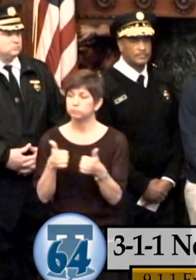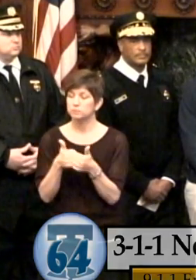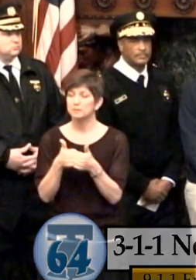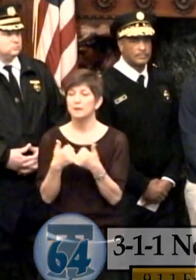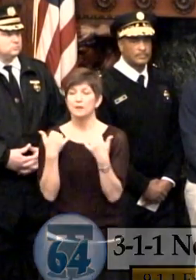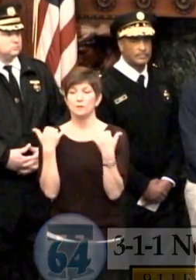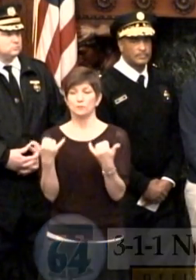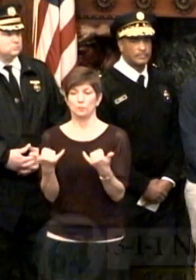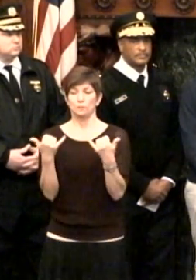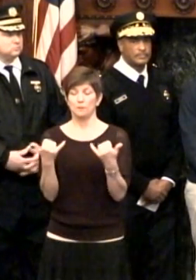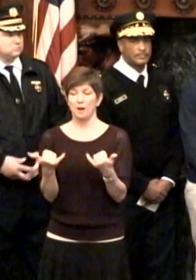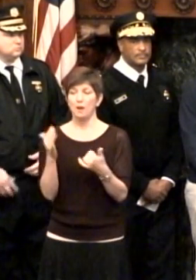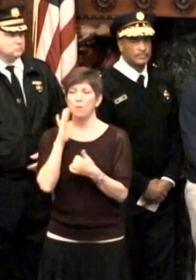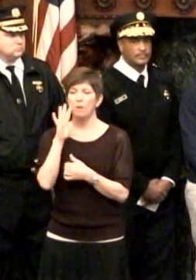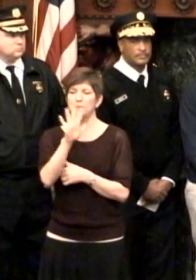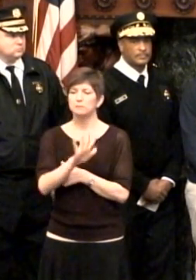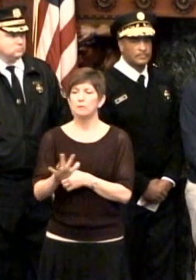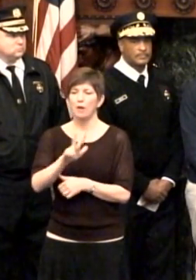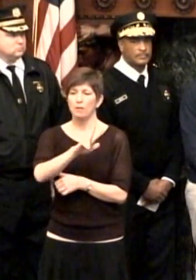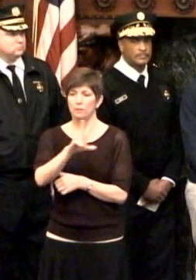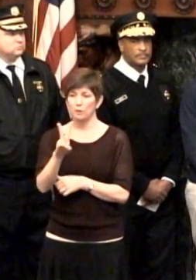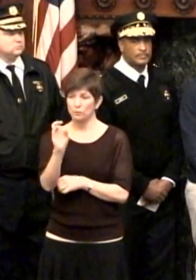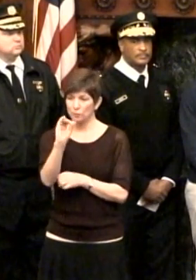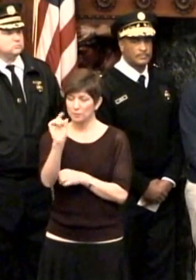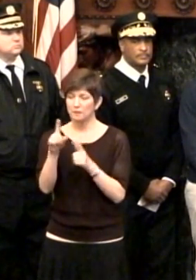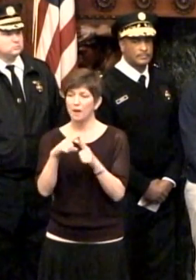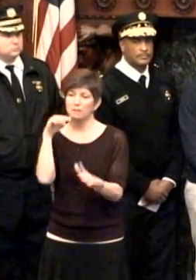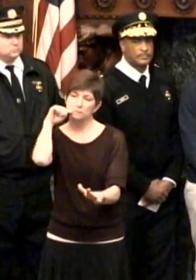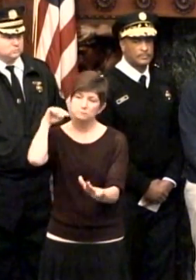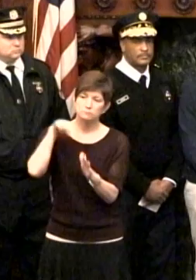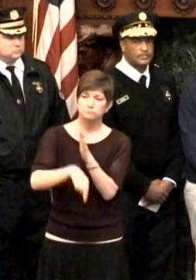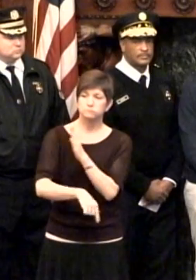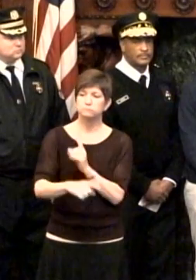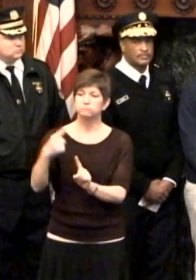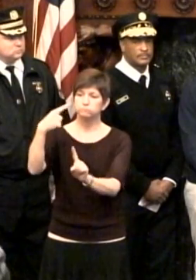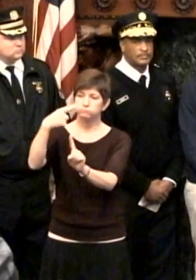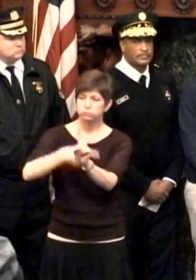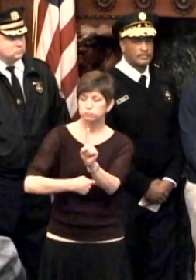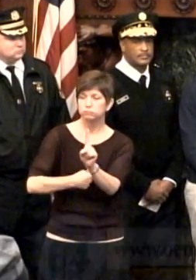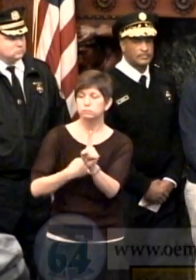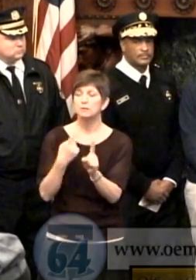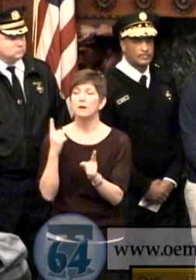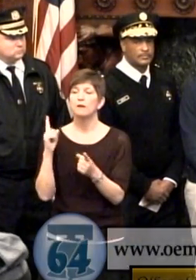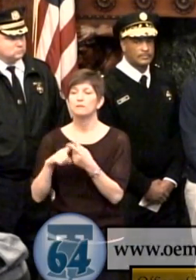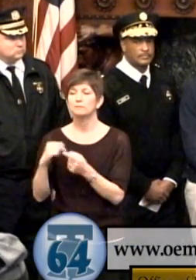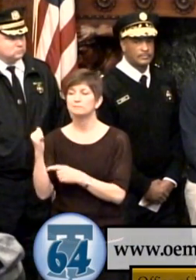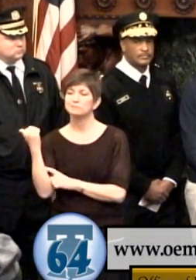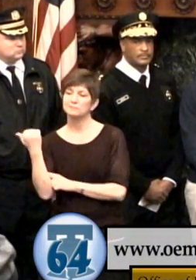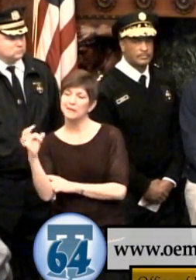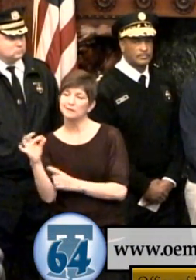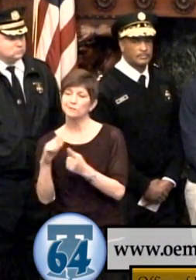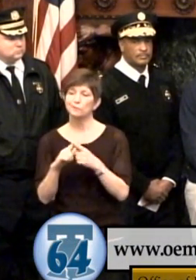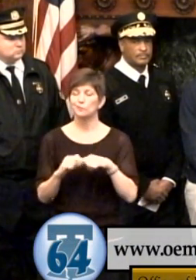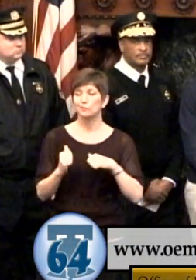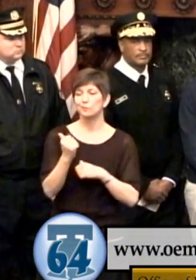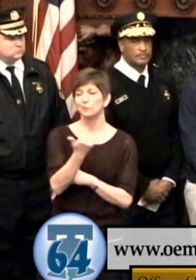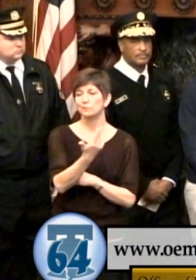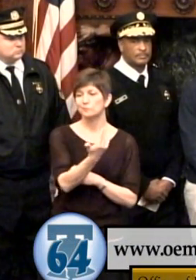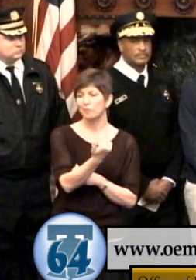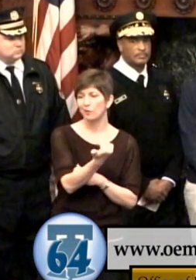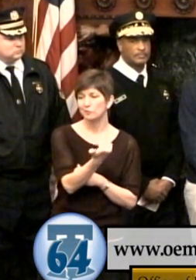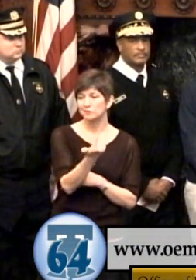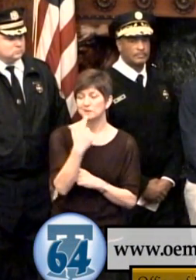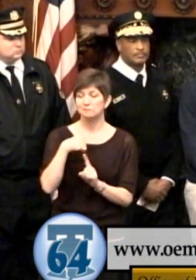around freezing today and drop significantly into the teens overnight. Tuesday morning temperatures